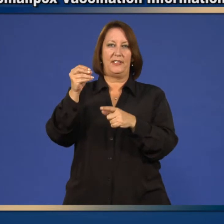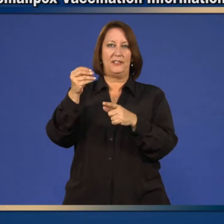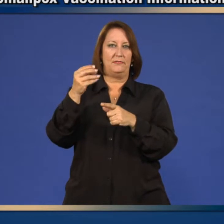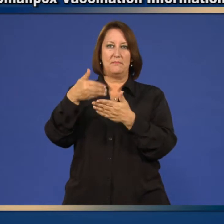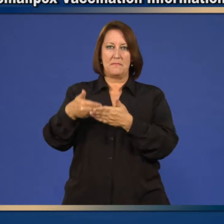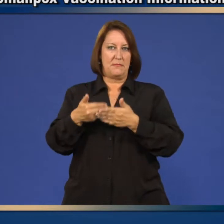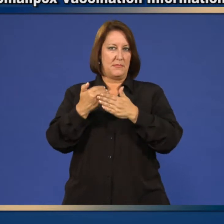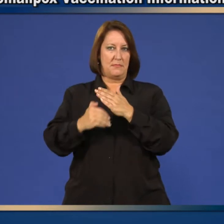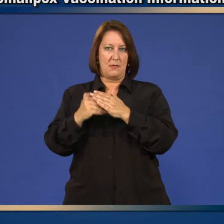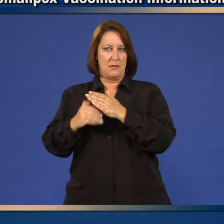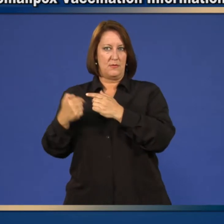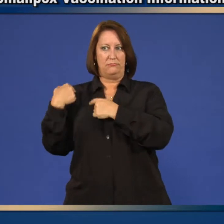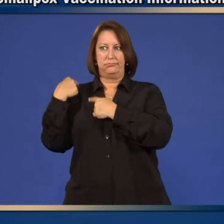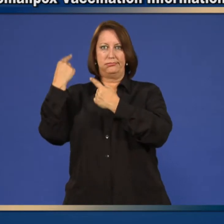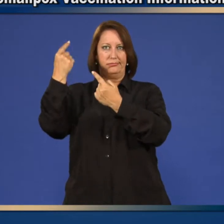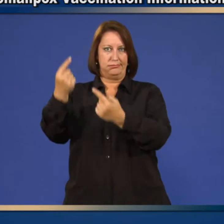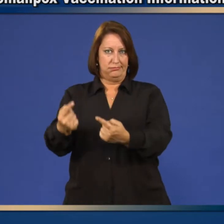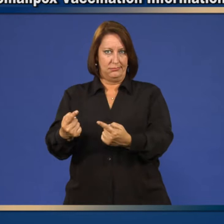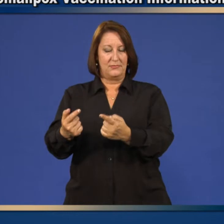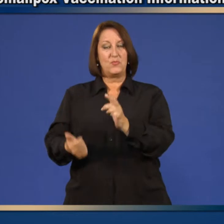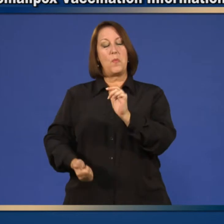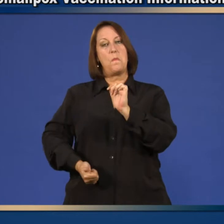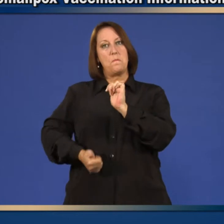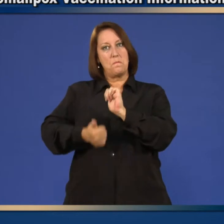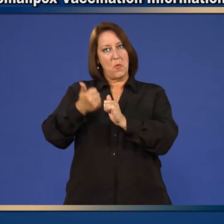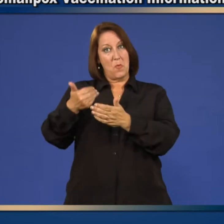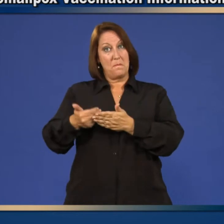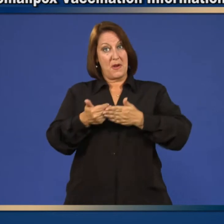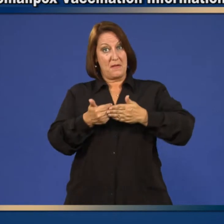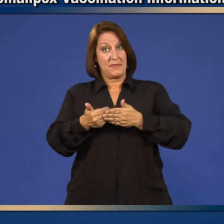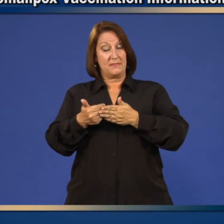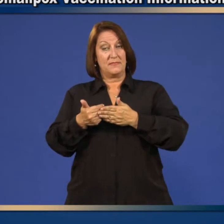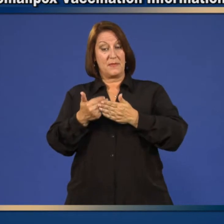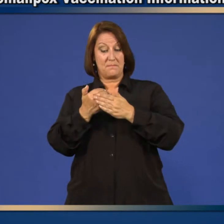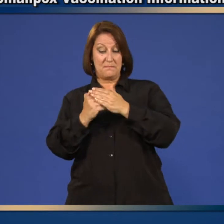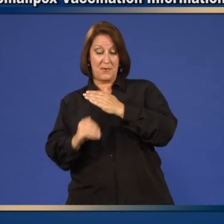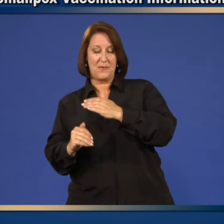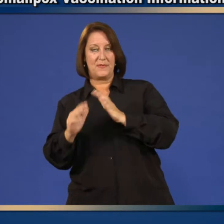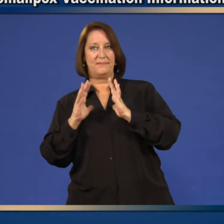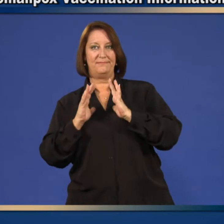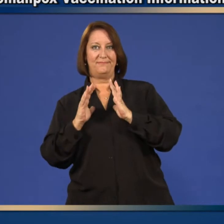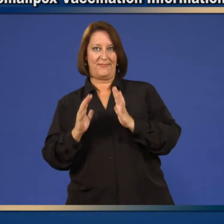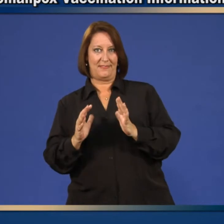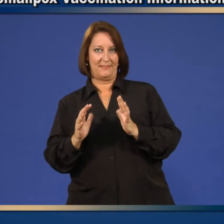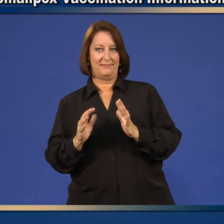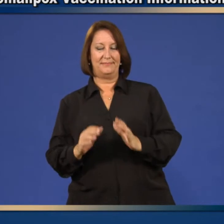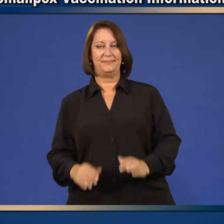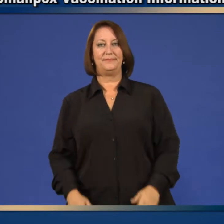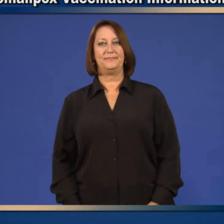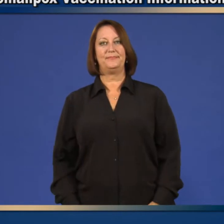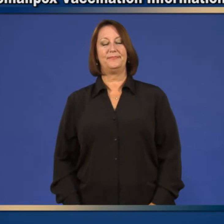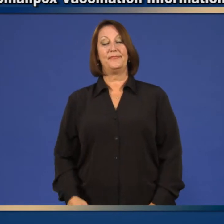However, most babies born after smallpox vaccine exposure will be fine.